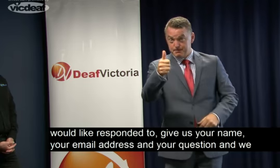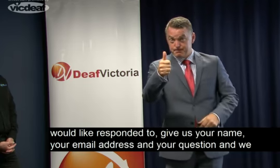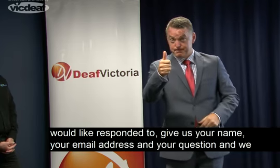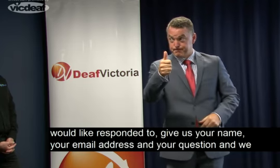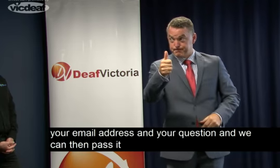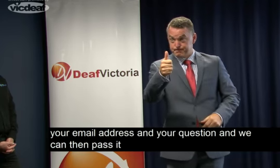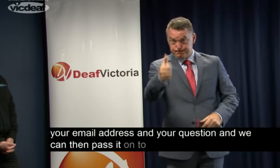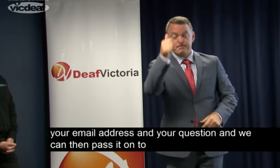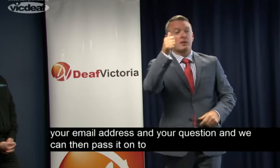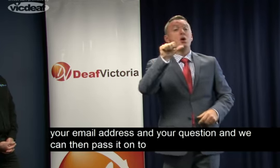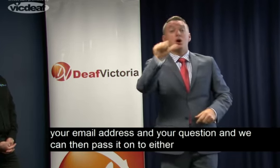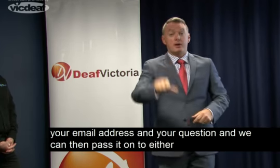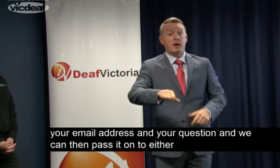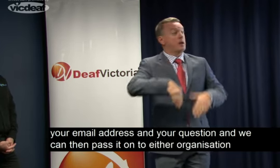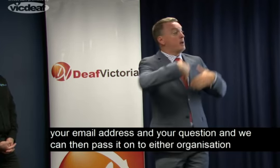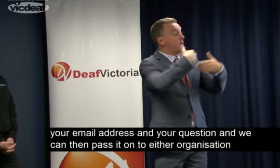to respond to you.